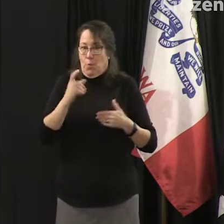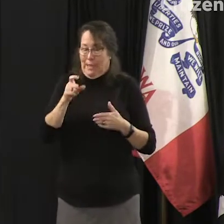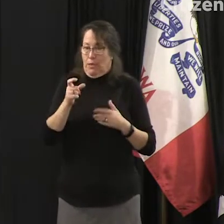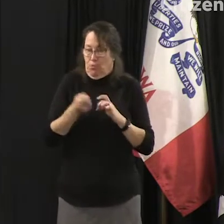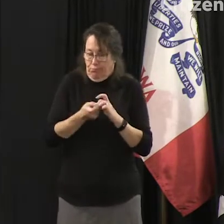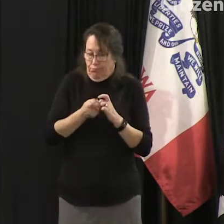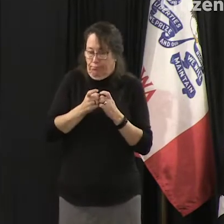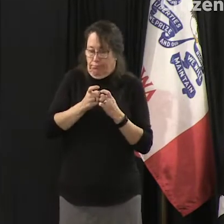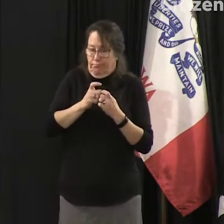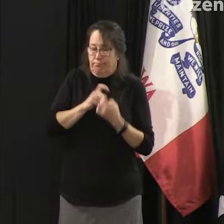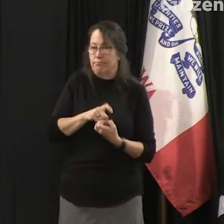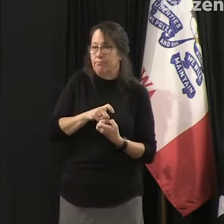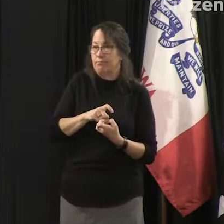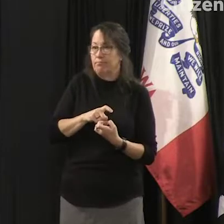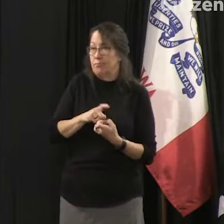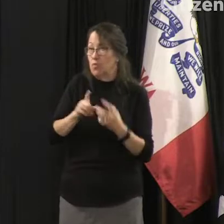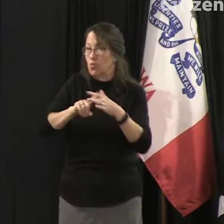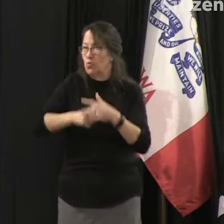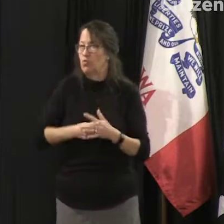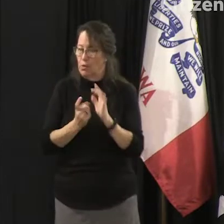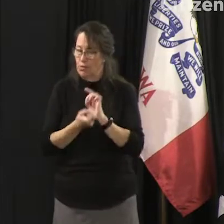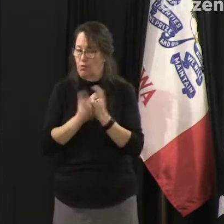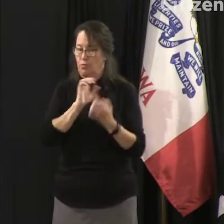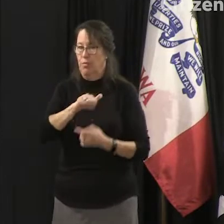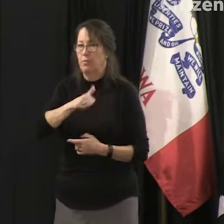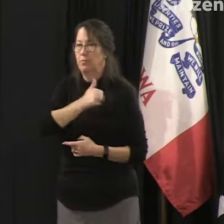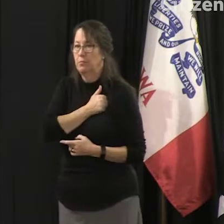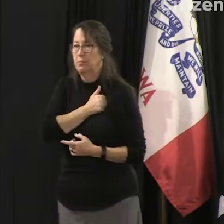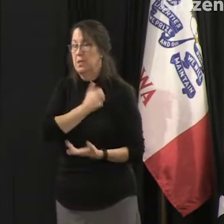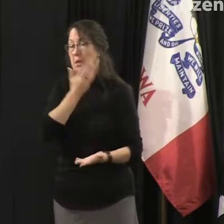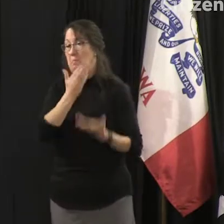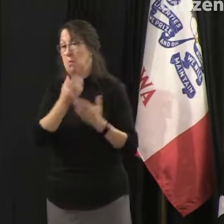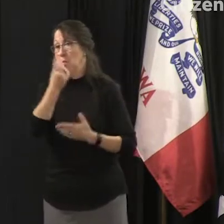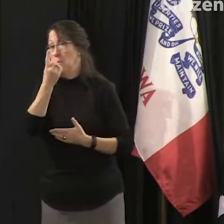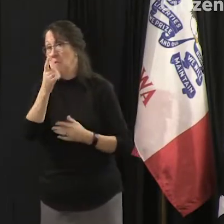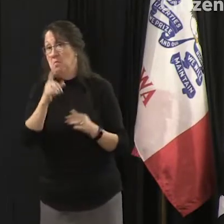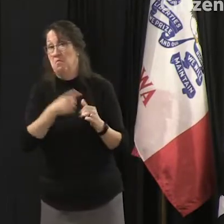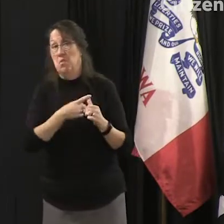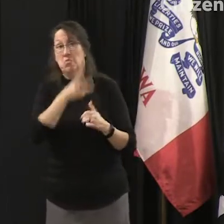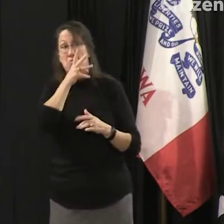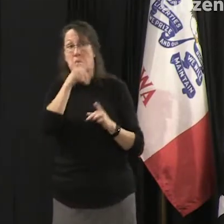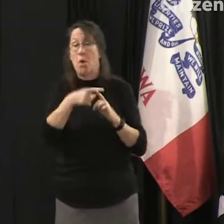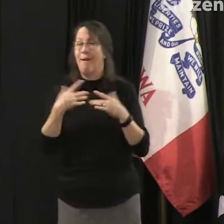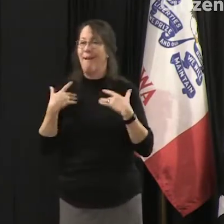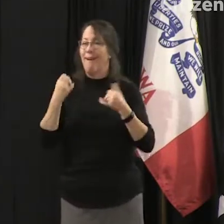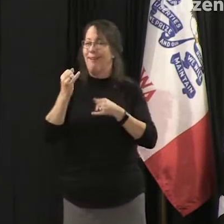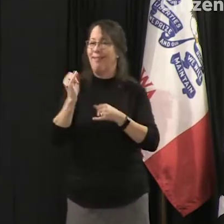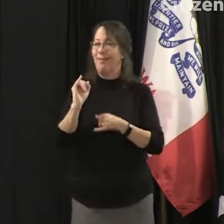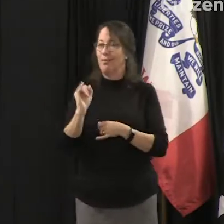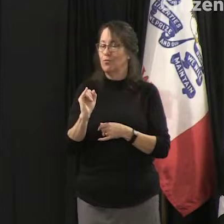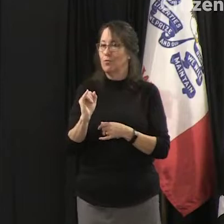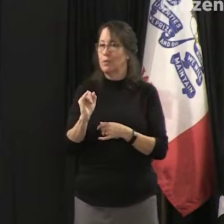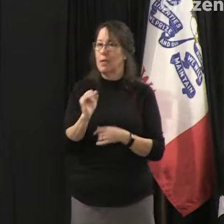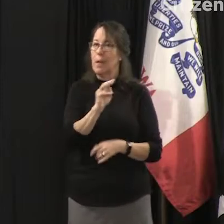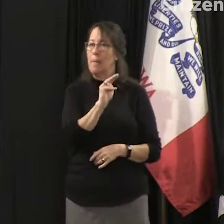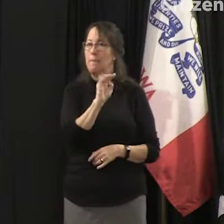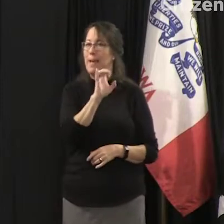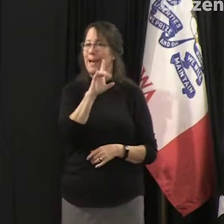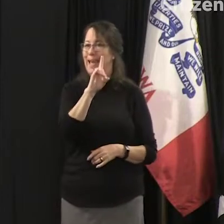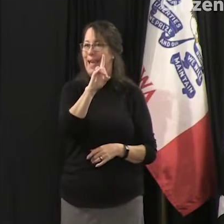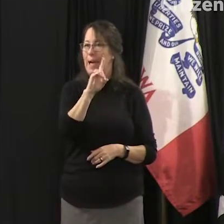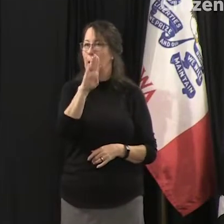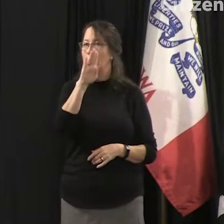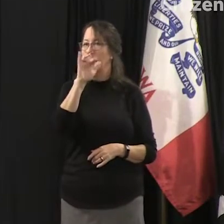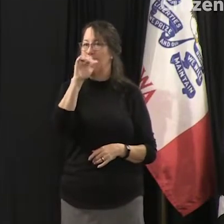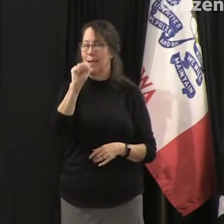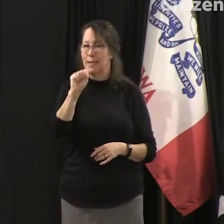do to start changing these attitudes. I might just say one of the first, we're talking about healthcare, is the Medicaid bias.